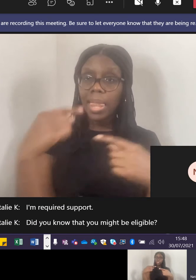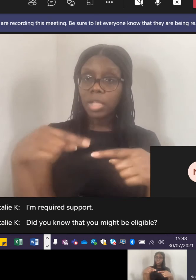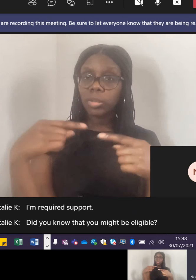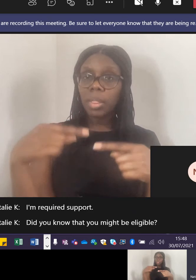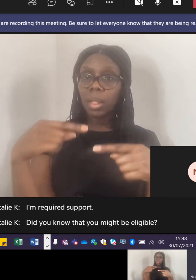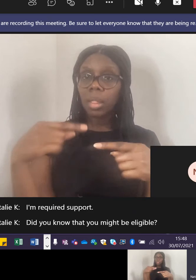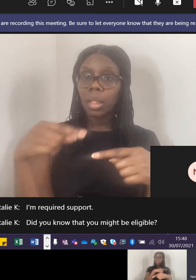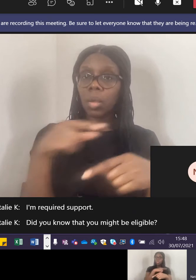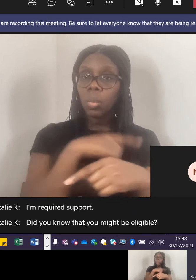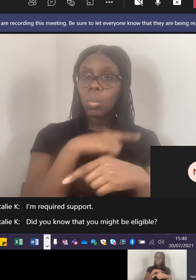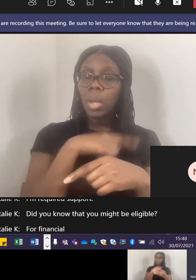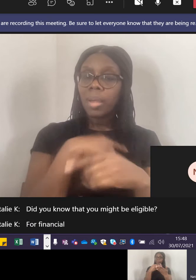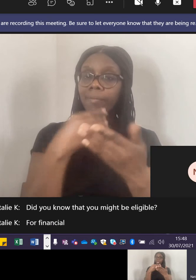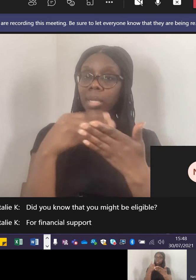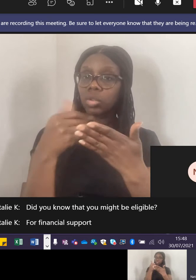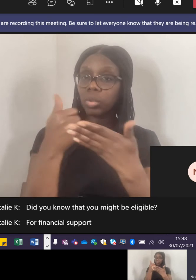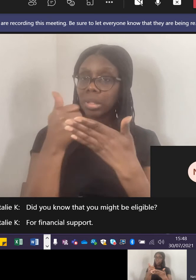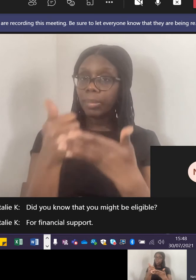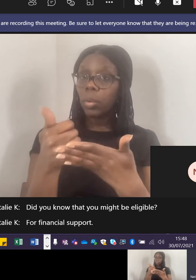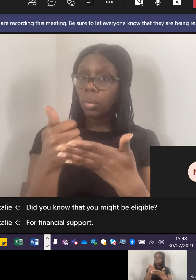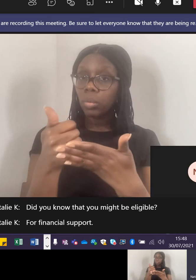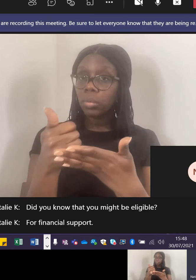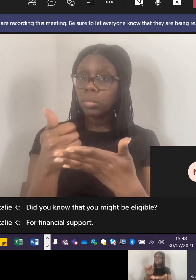for financial support?